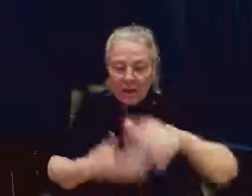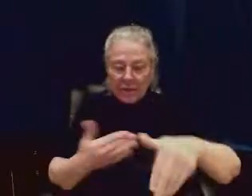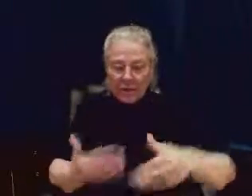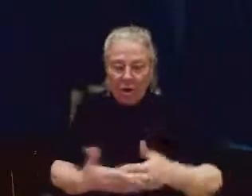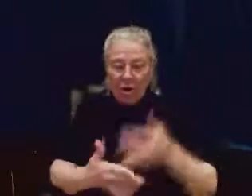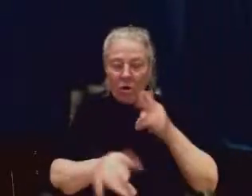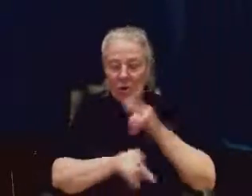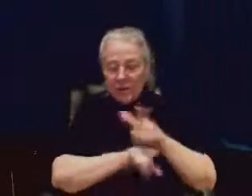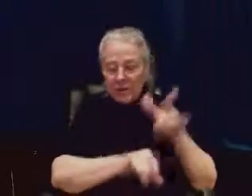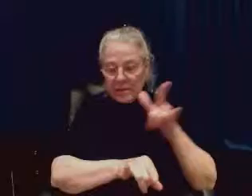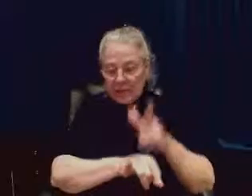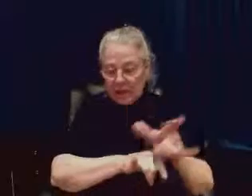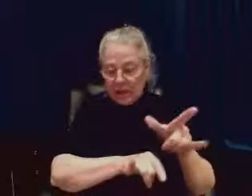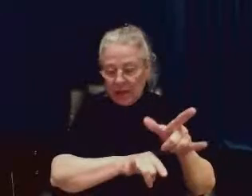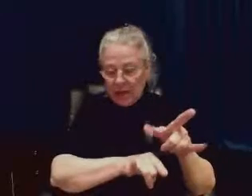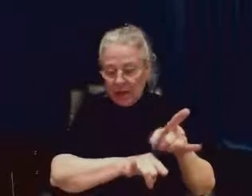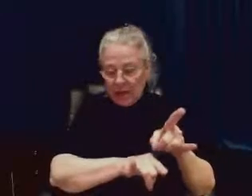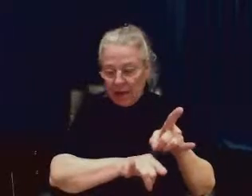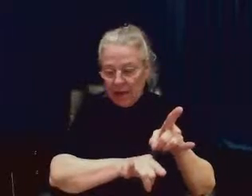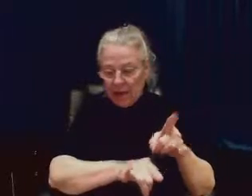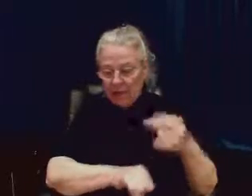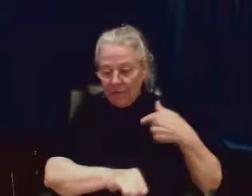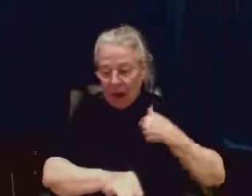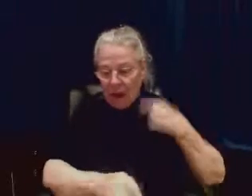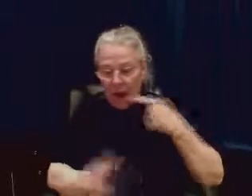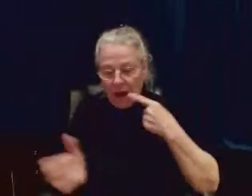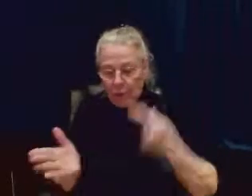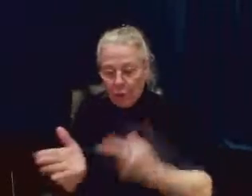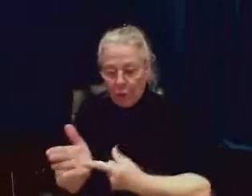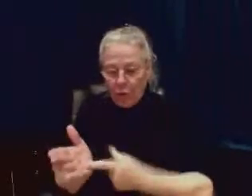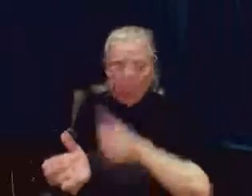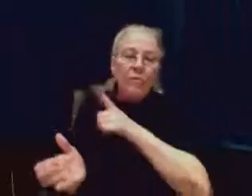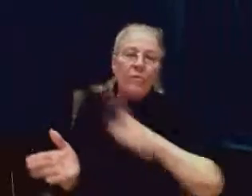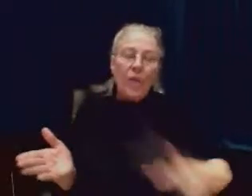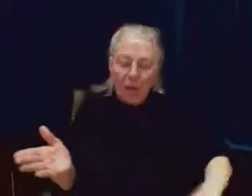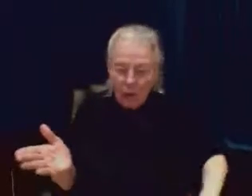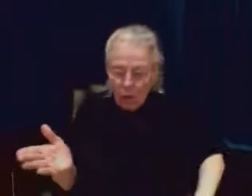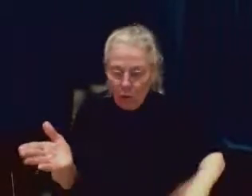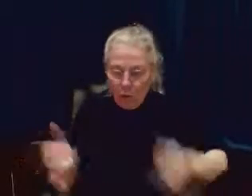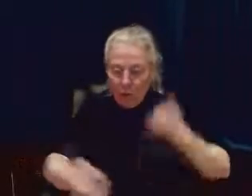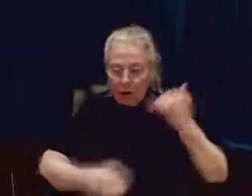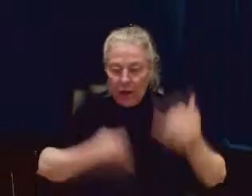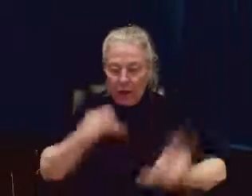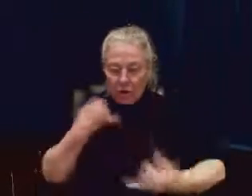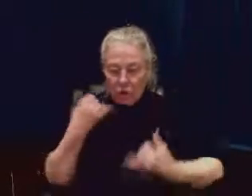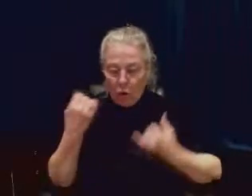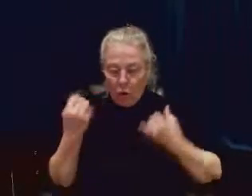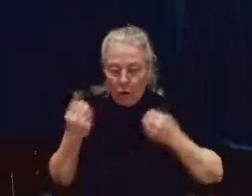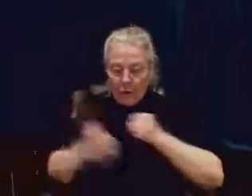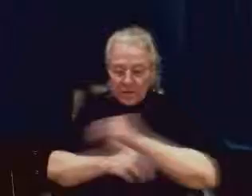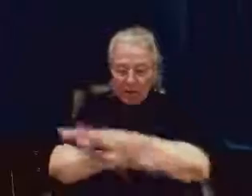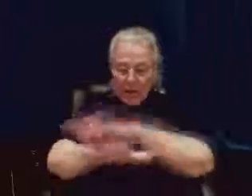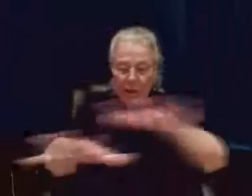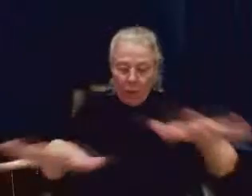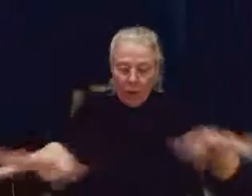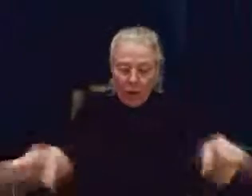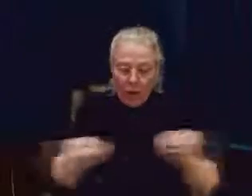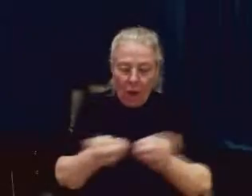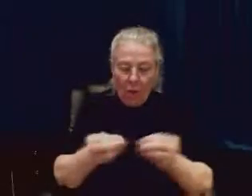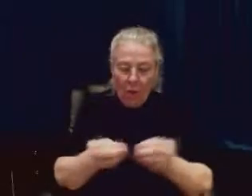prospects all deceived. I prove the Lord and joys abroad